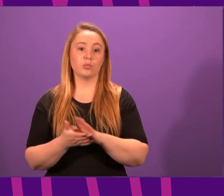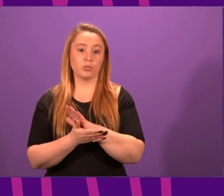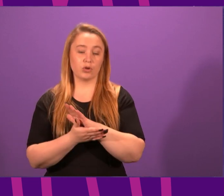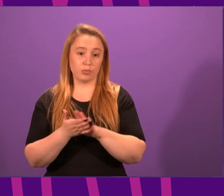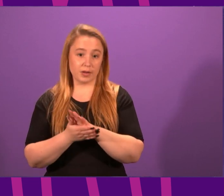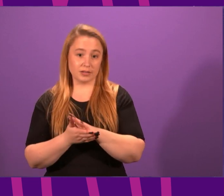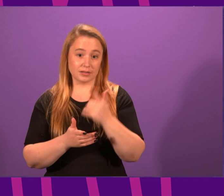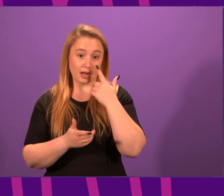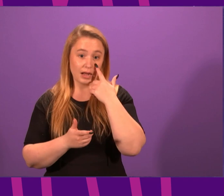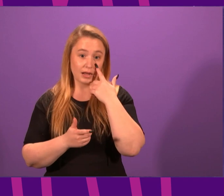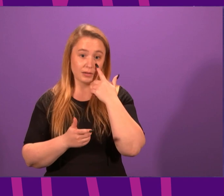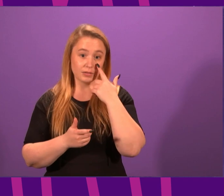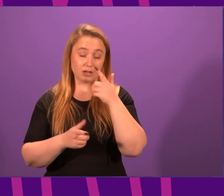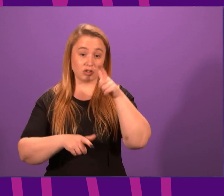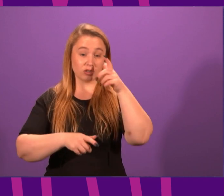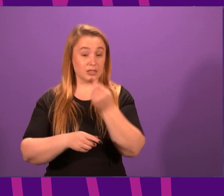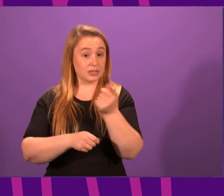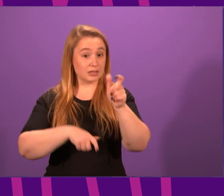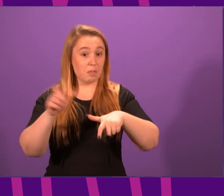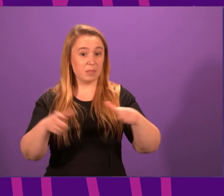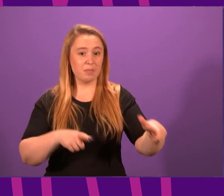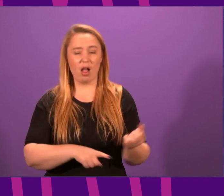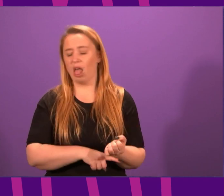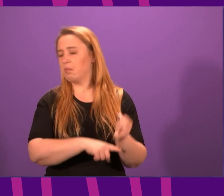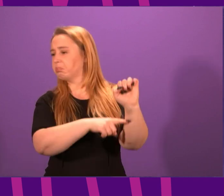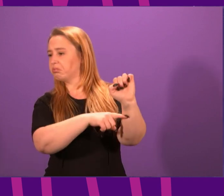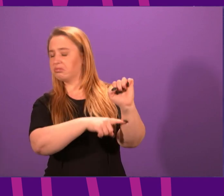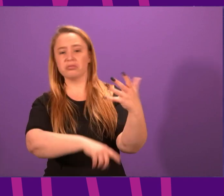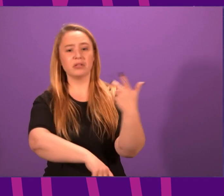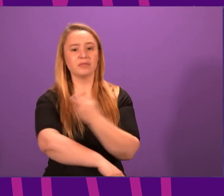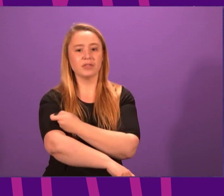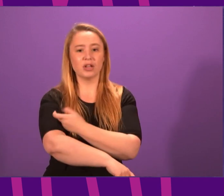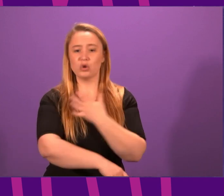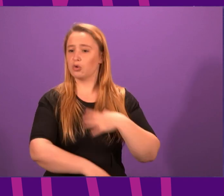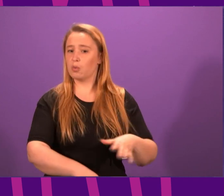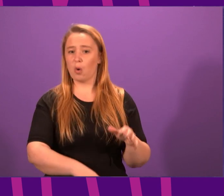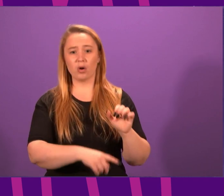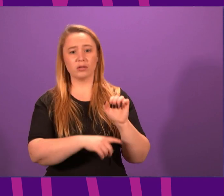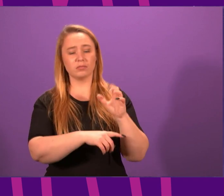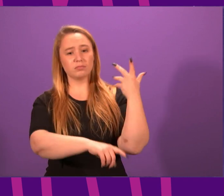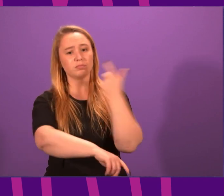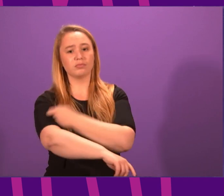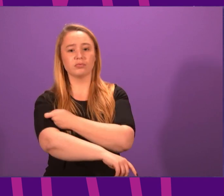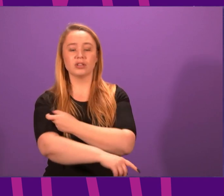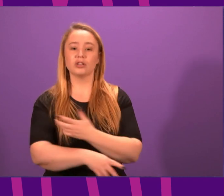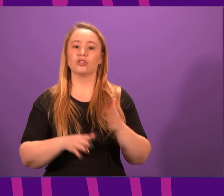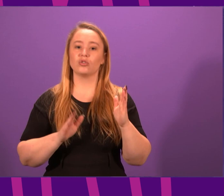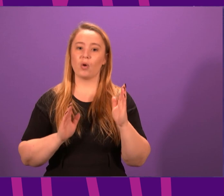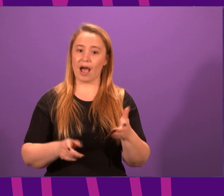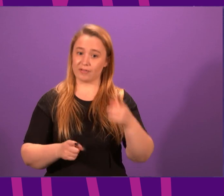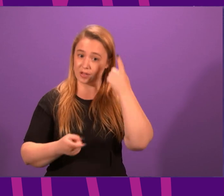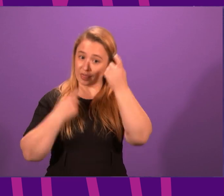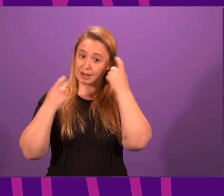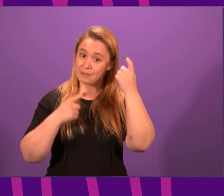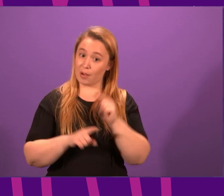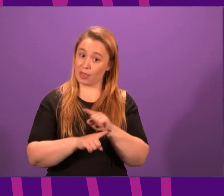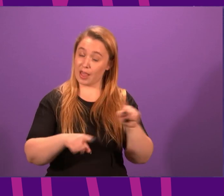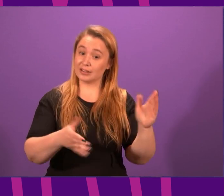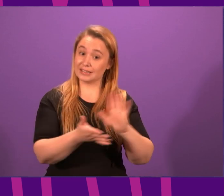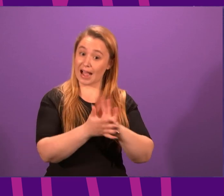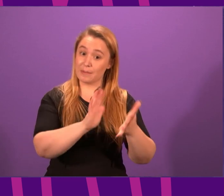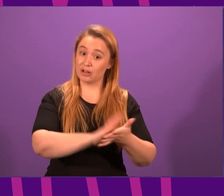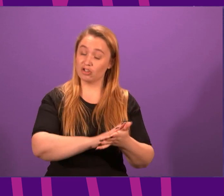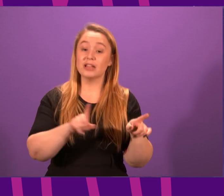the anti-vaxxers and stop the trying to prevent and preempt any damage that they might do, as they did on